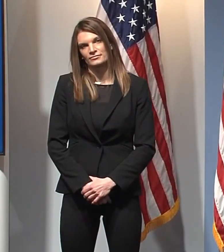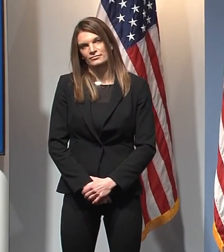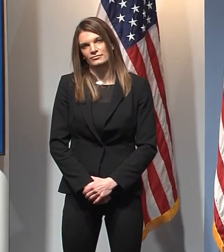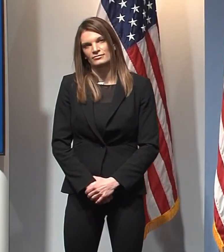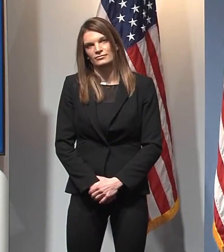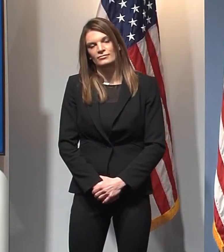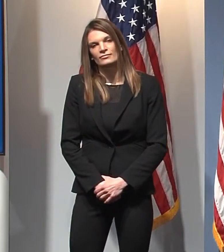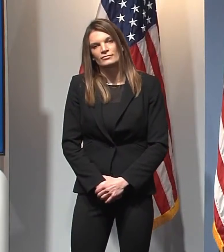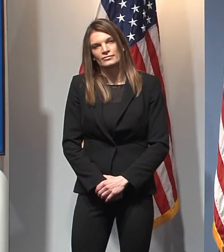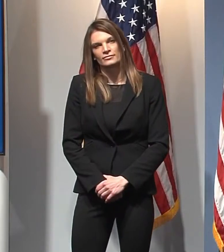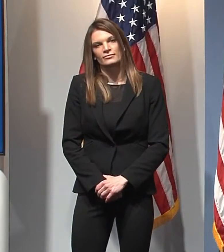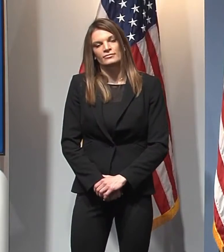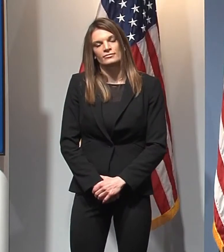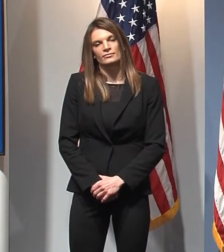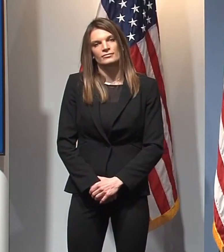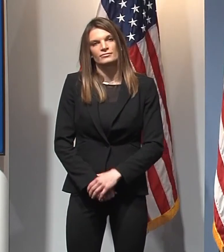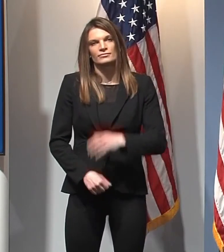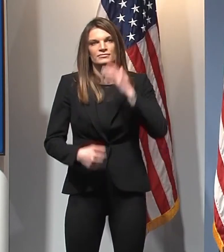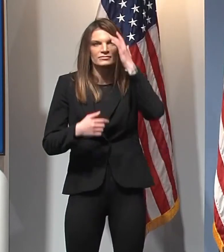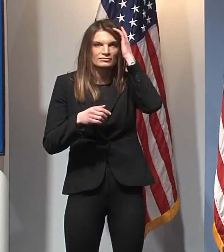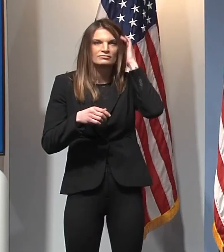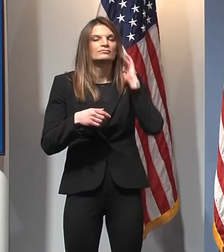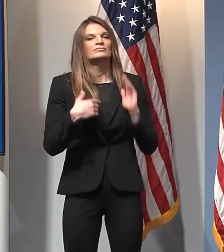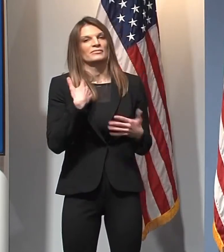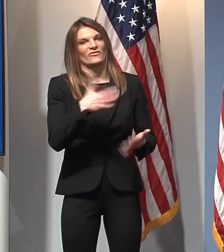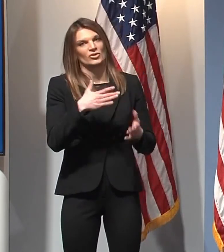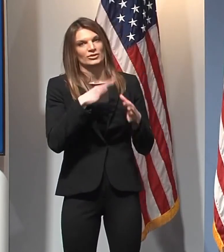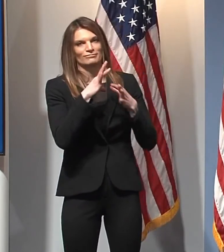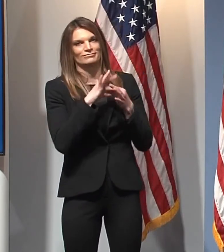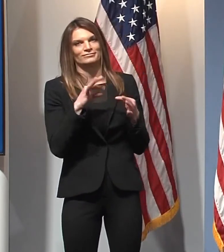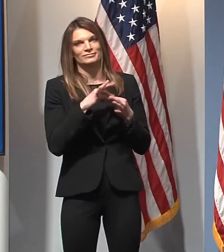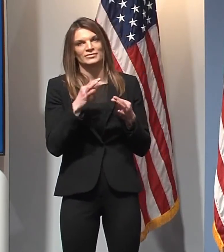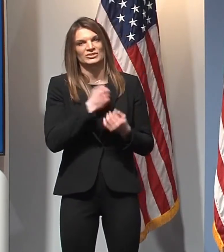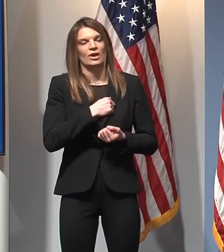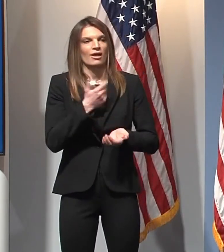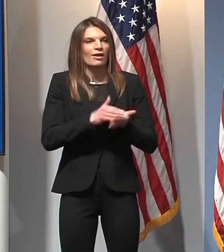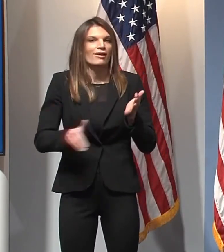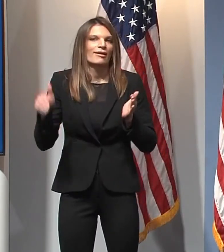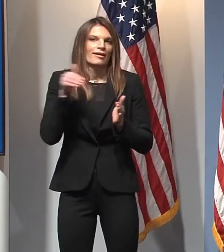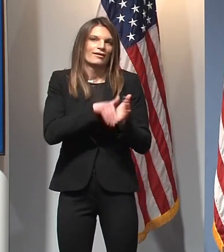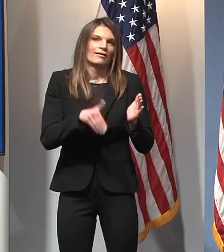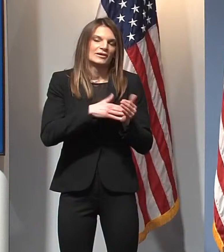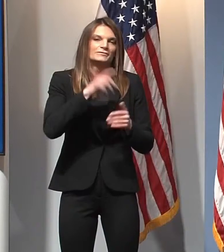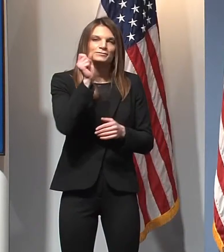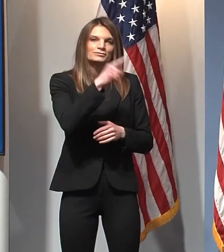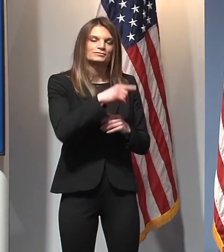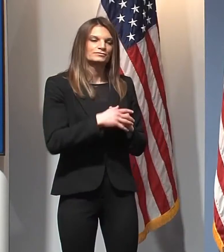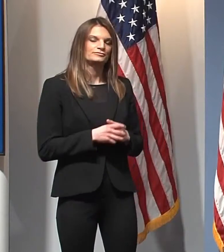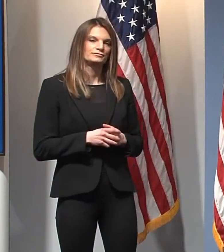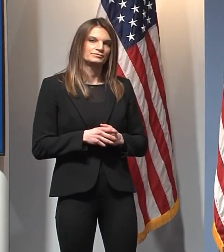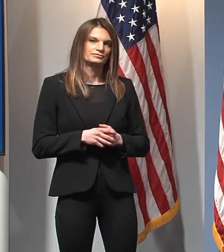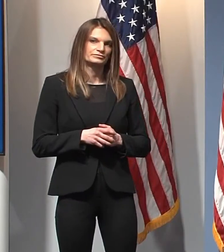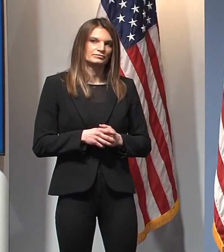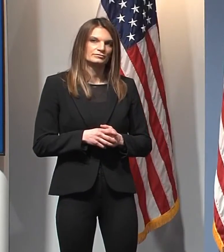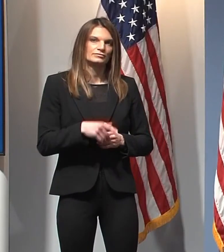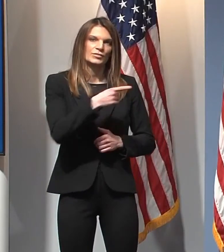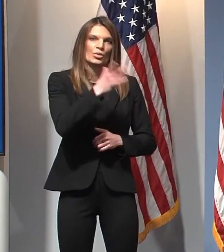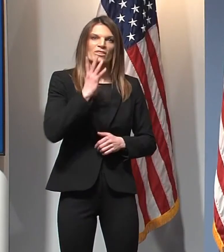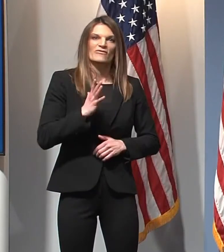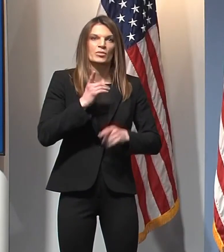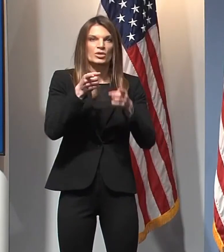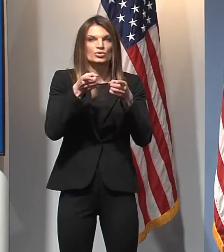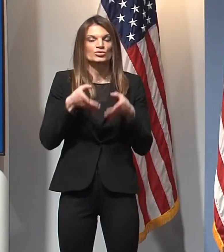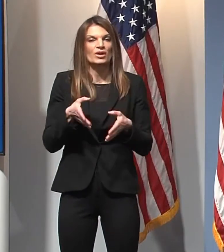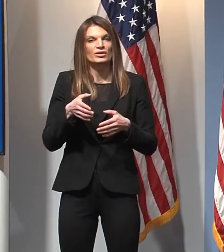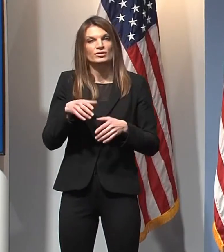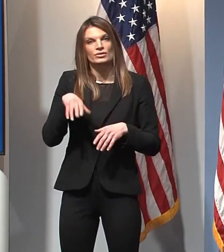Governor, we've covered this subject before, so I apologize if I'm redundant. You and the former Director Gordon did